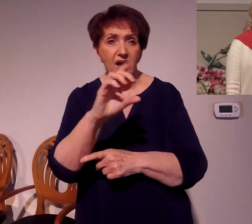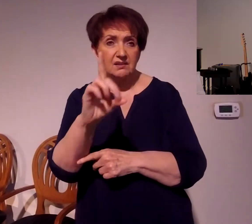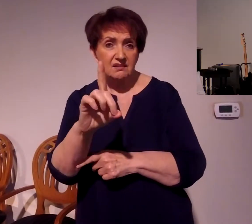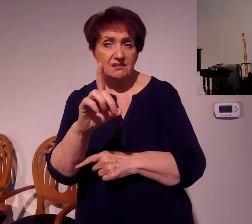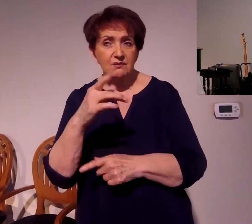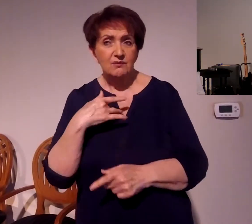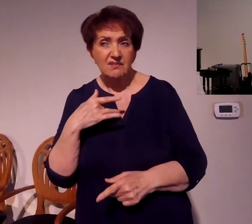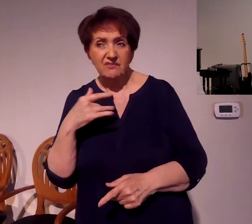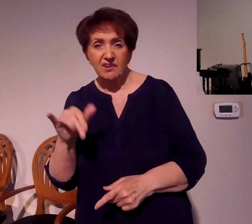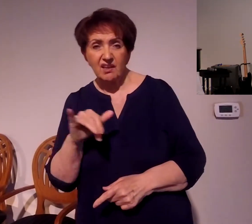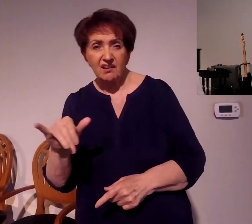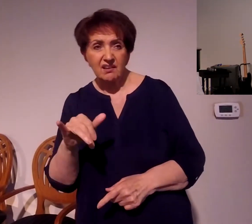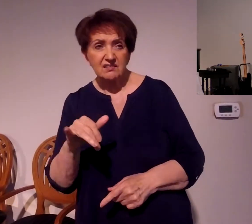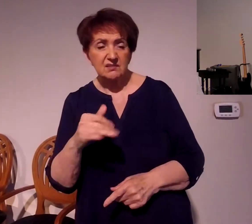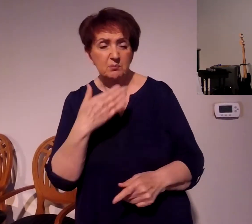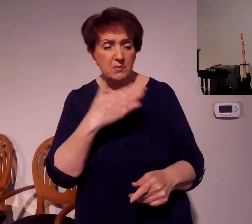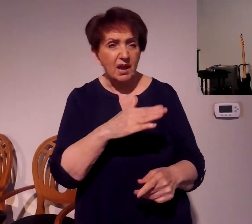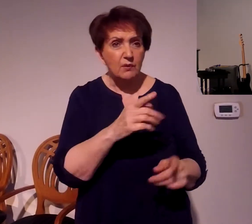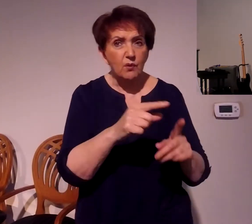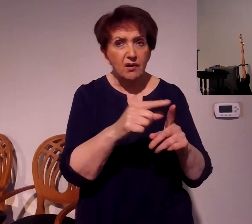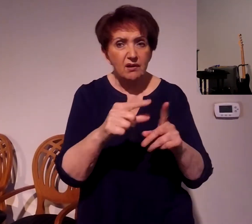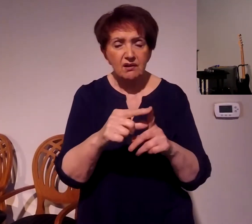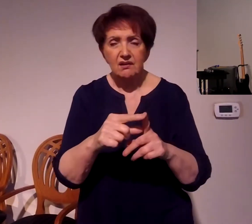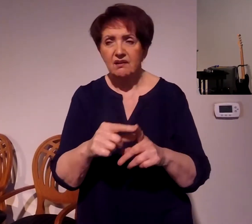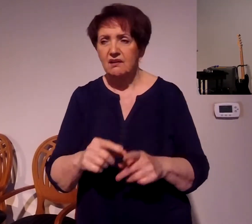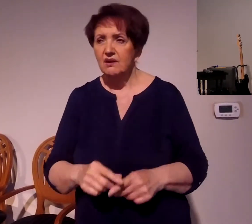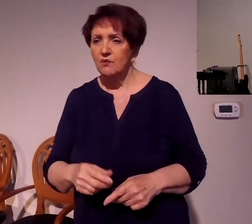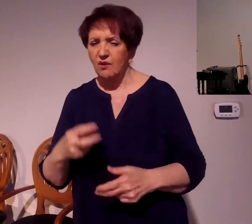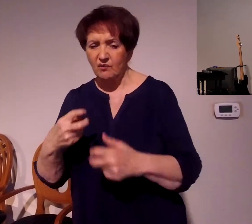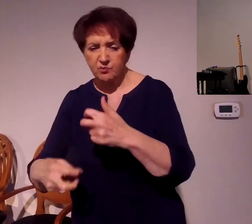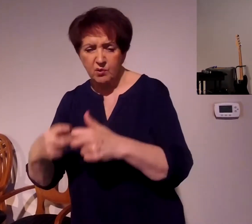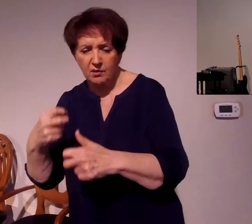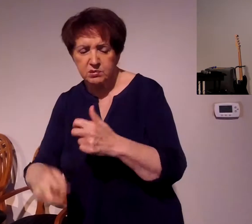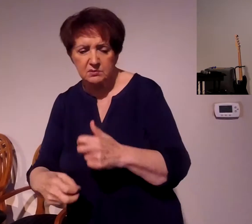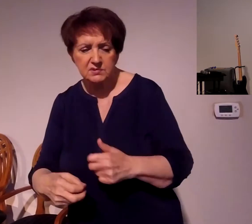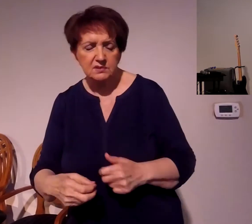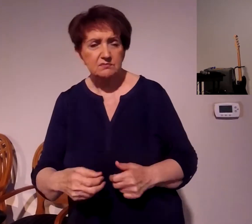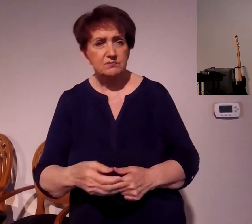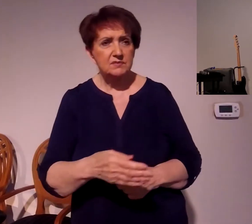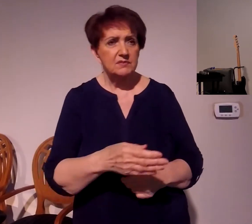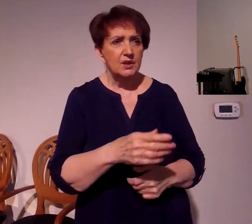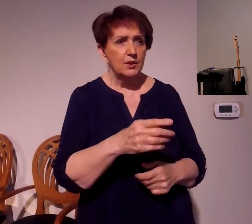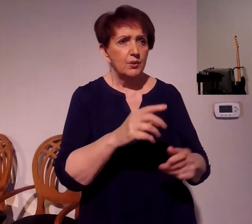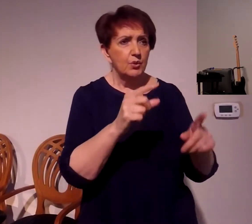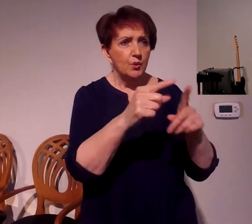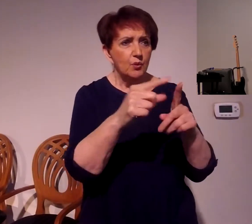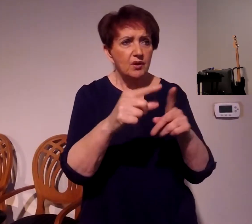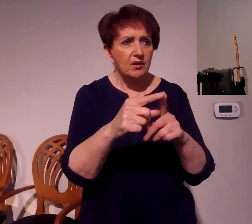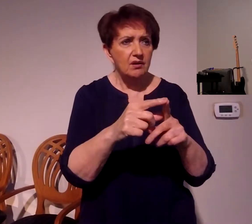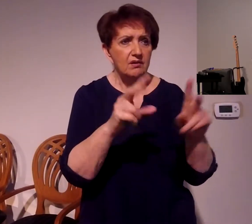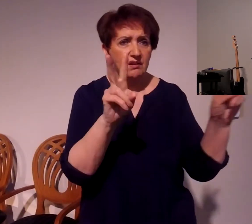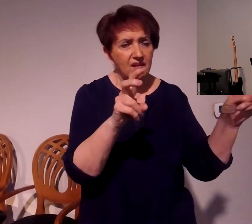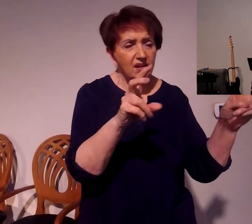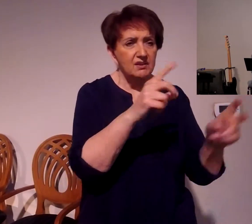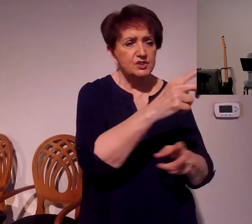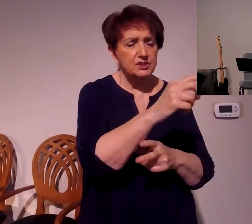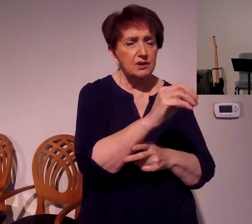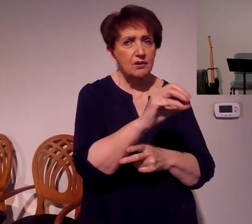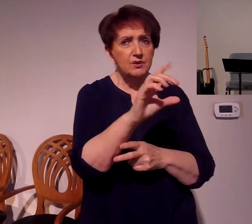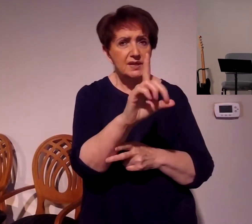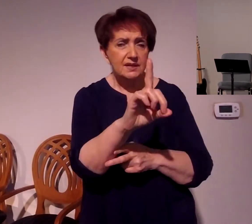blasphemy, and we have a lot of issues, because usually when we use the word God, we have all of the old associations with